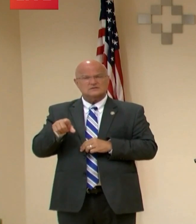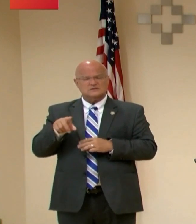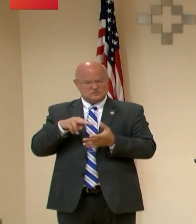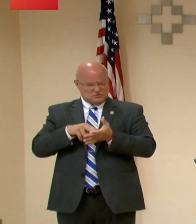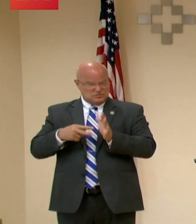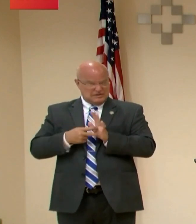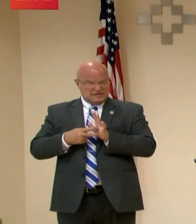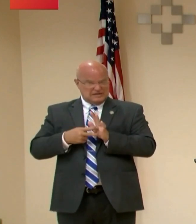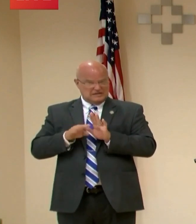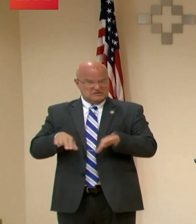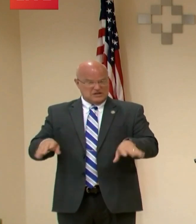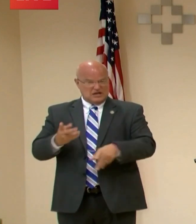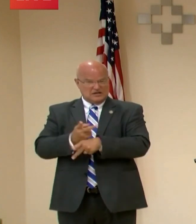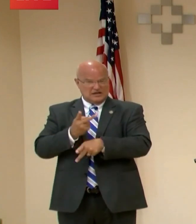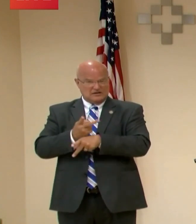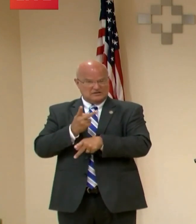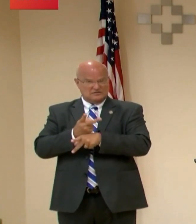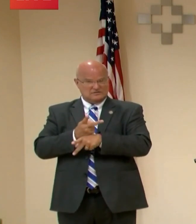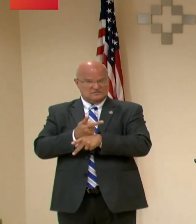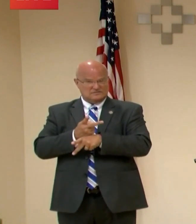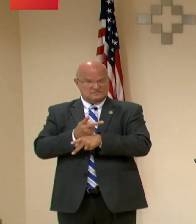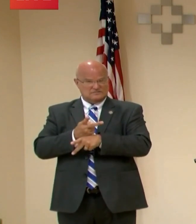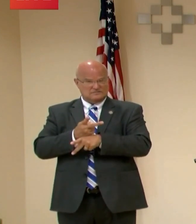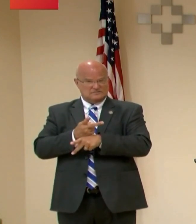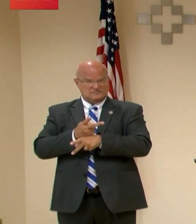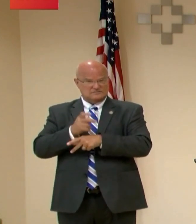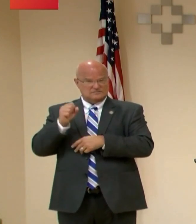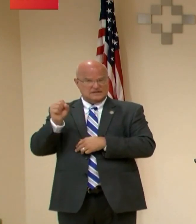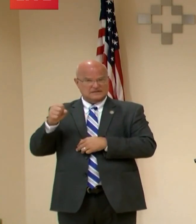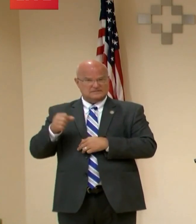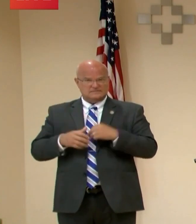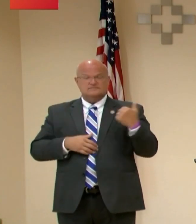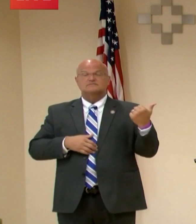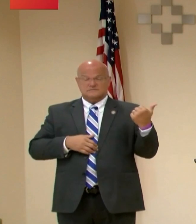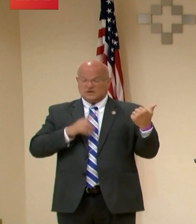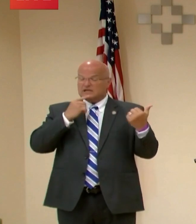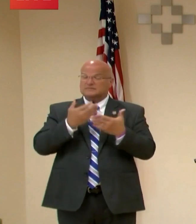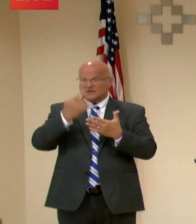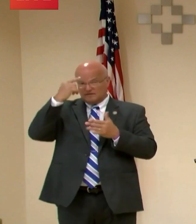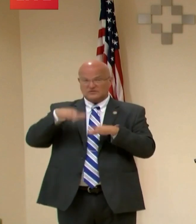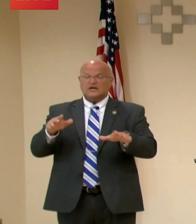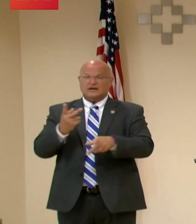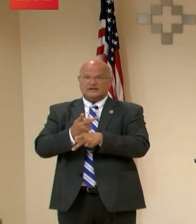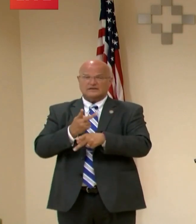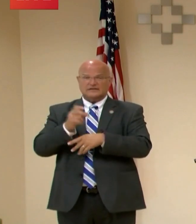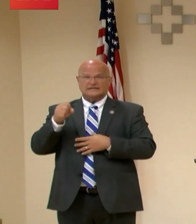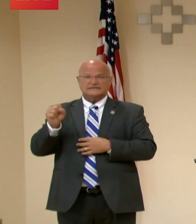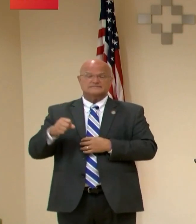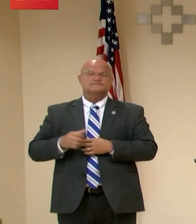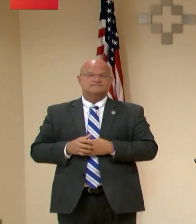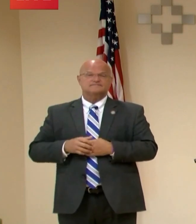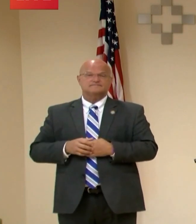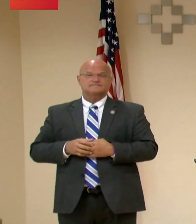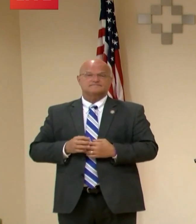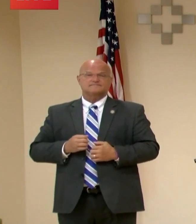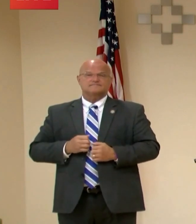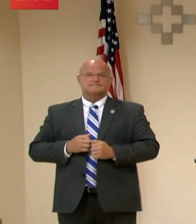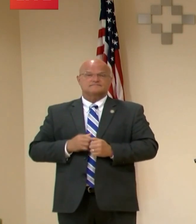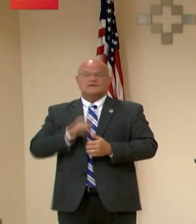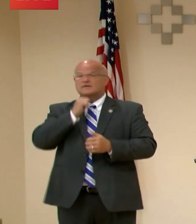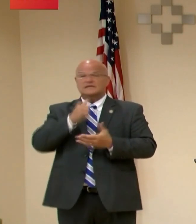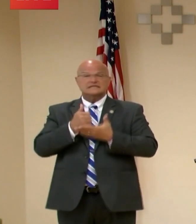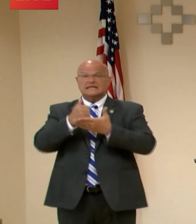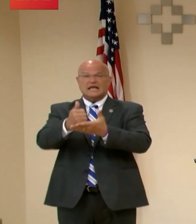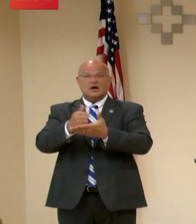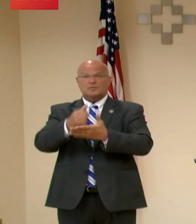is that what you're speaking of, child care? Yes. Well, so there is money for child care. But that